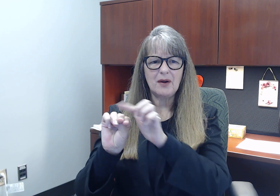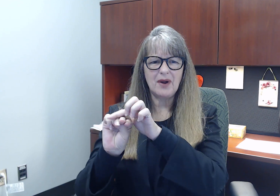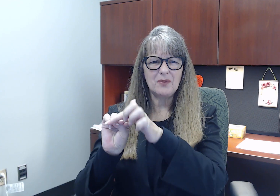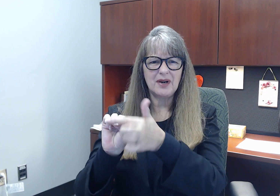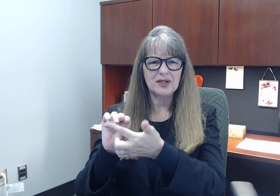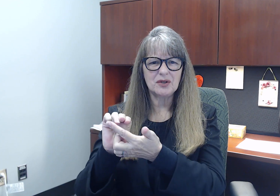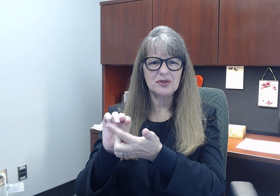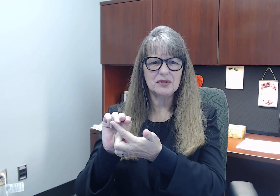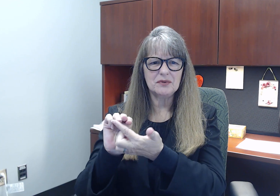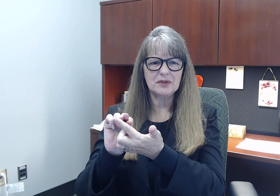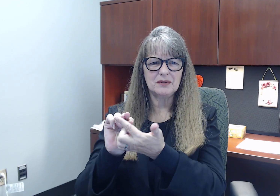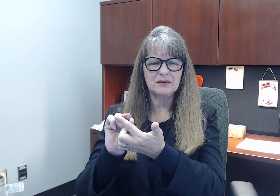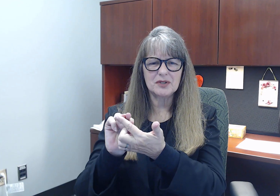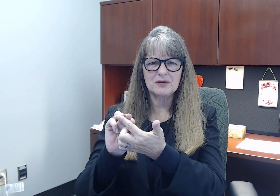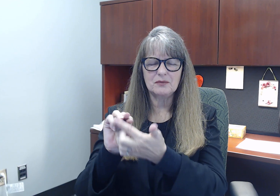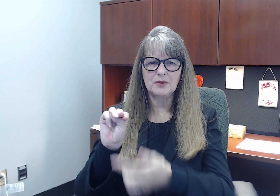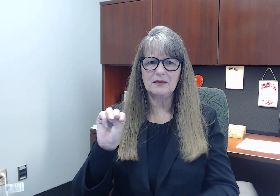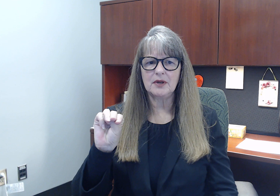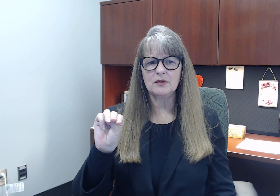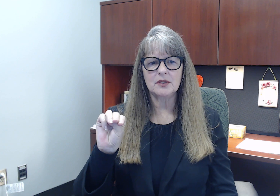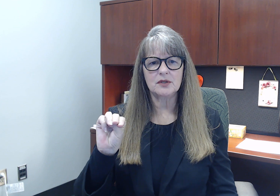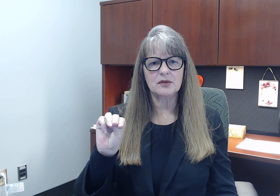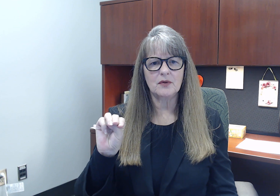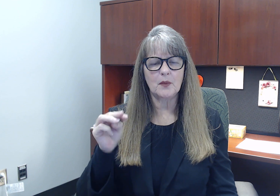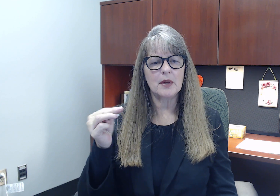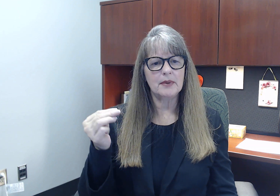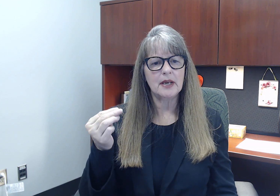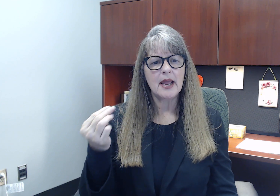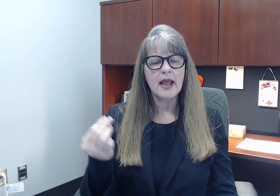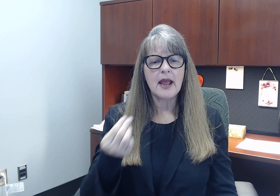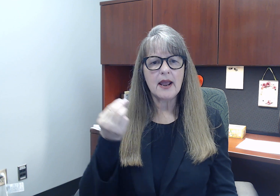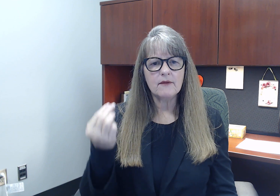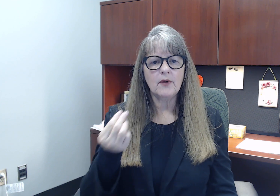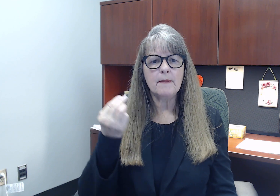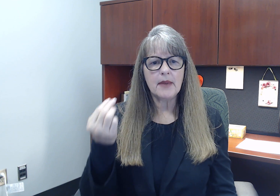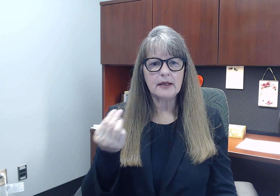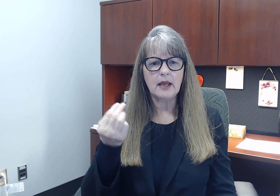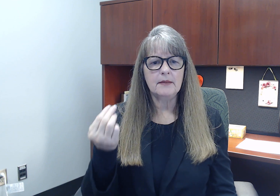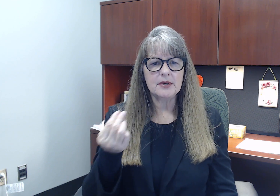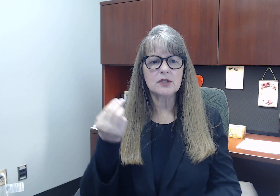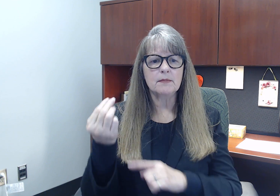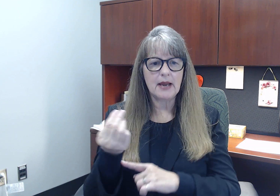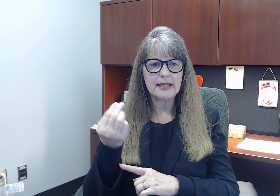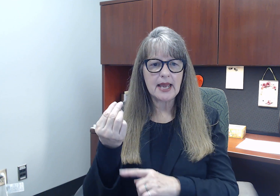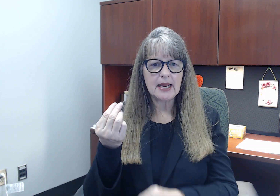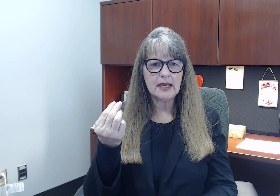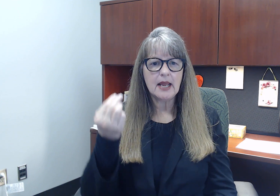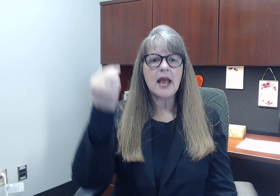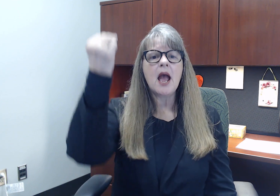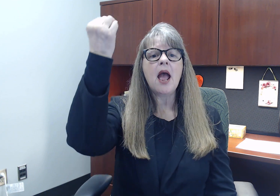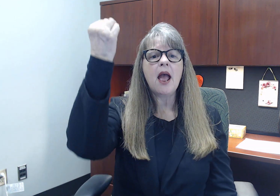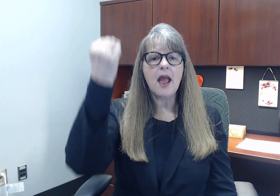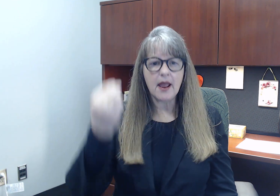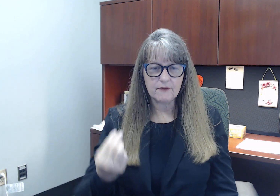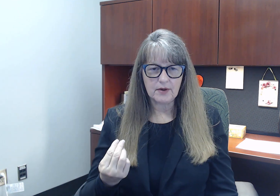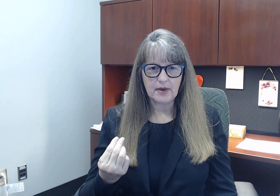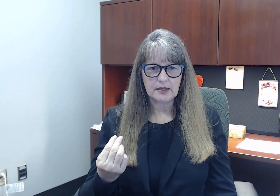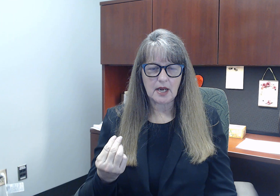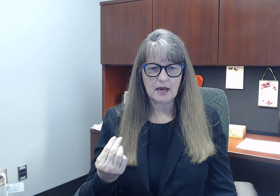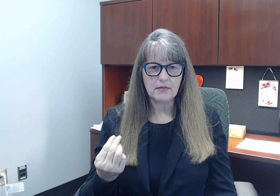one I showed you, this ring finger doesn't do very well, but this is Monday, every Monday. Remember we